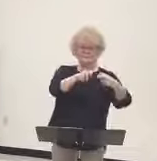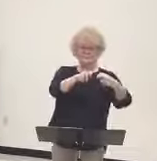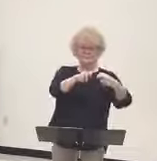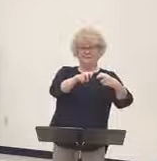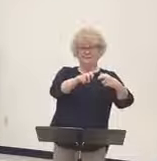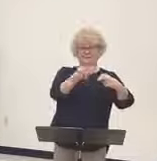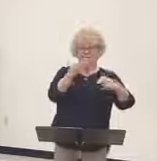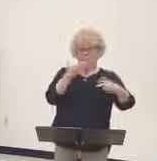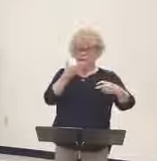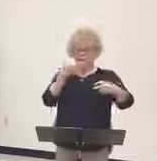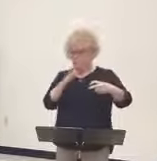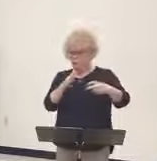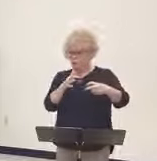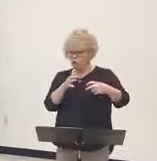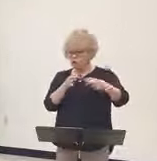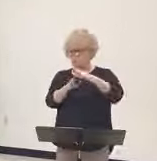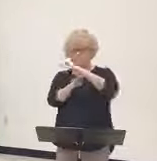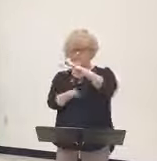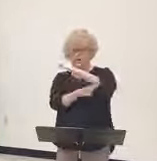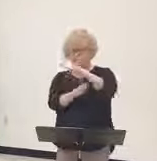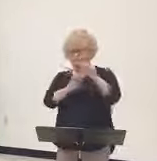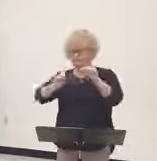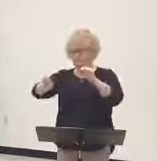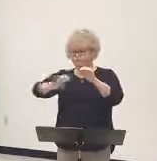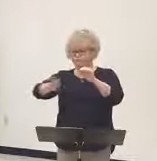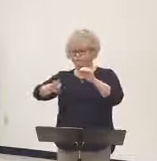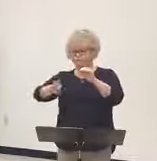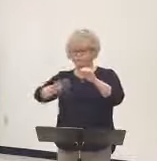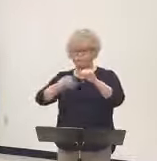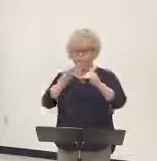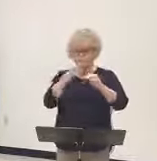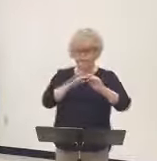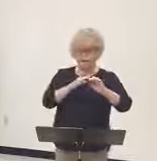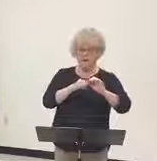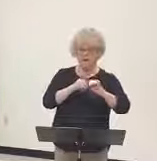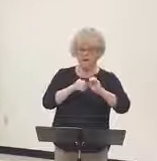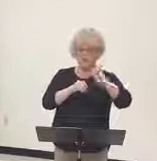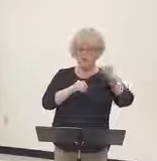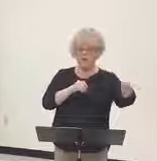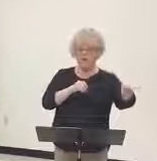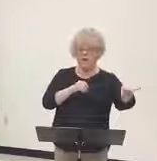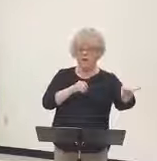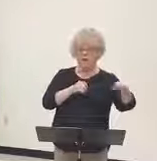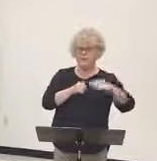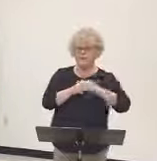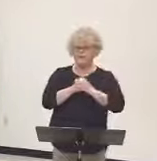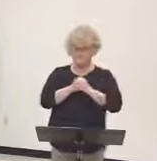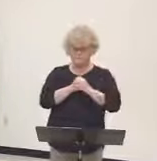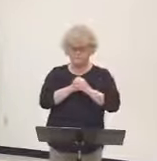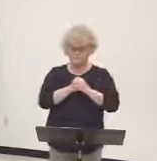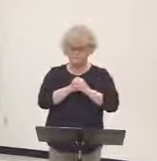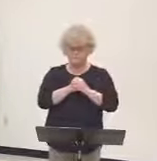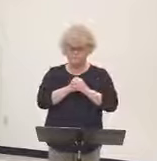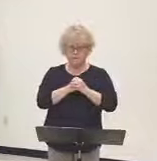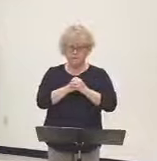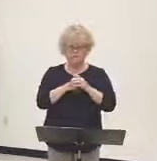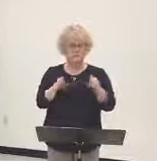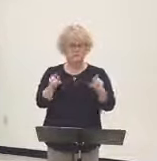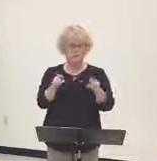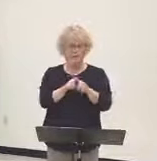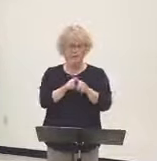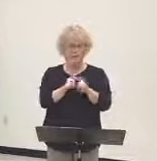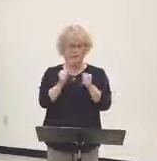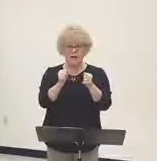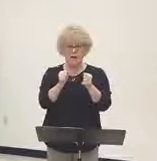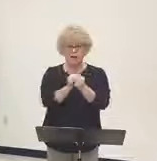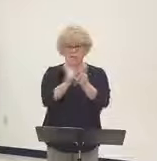what is good into buckets. What is bad, they throw away. Thus it will be